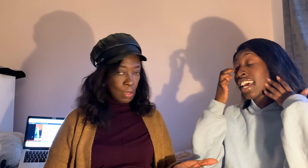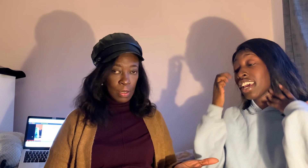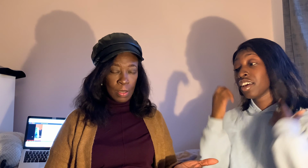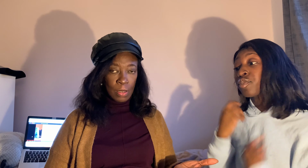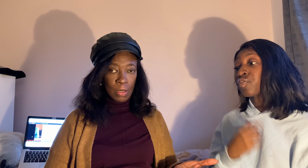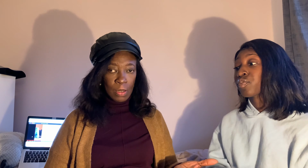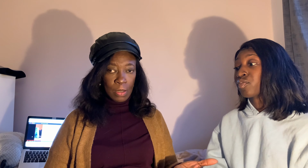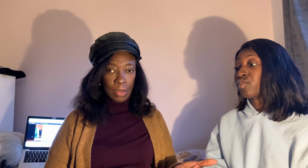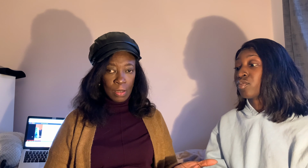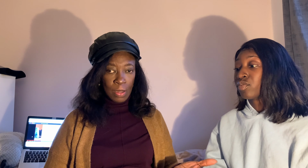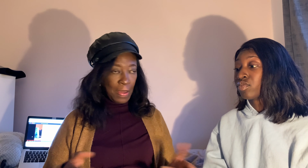Today